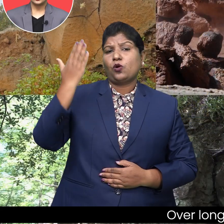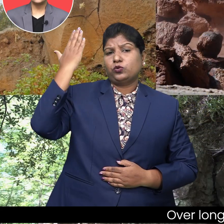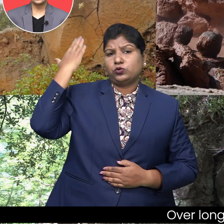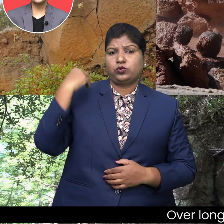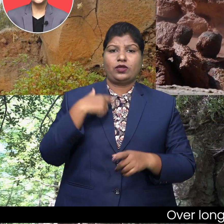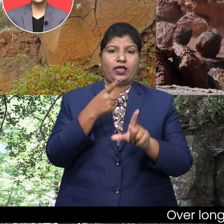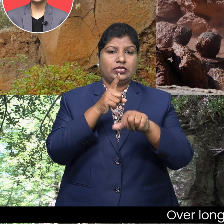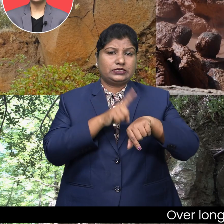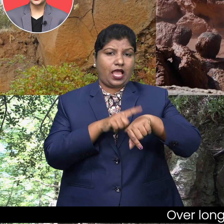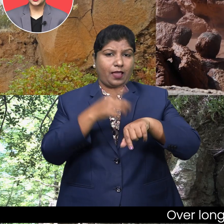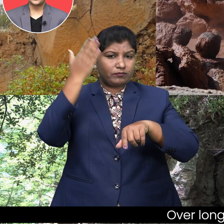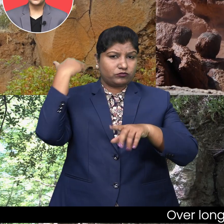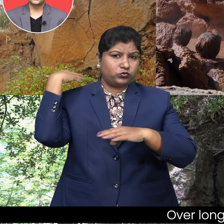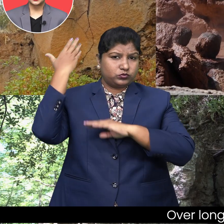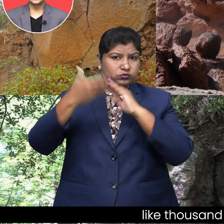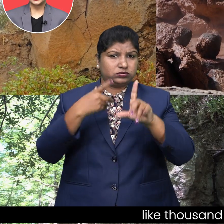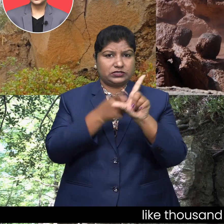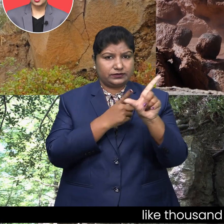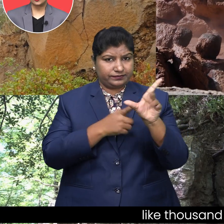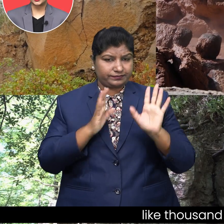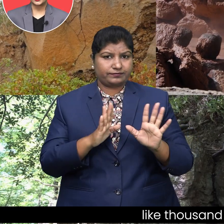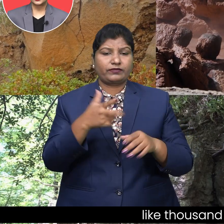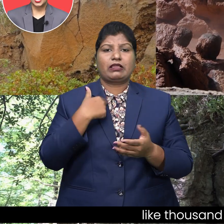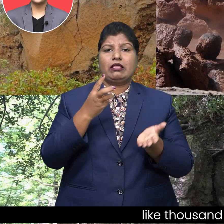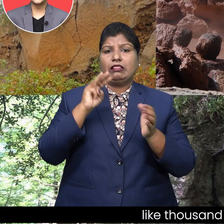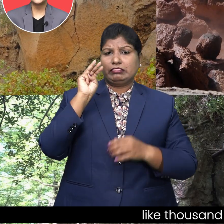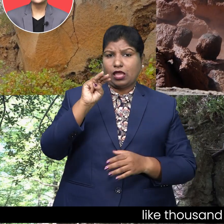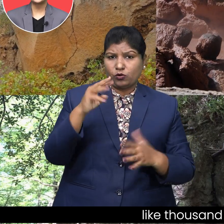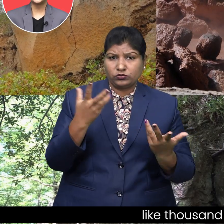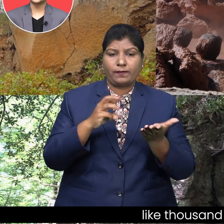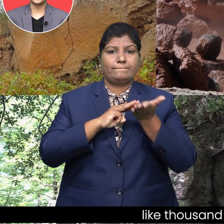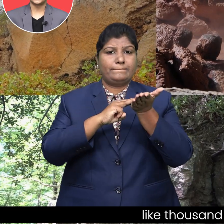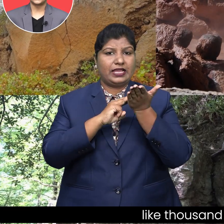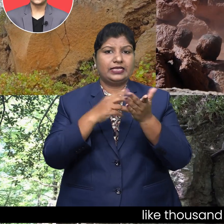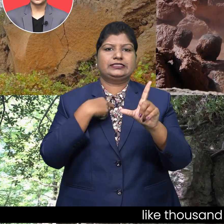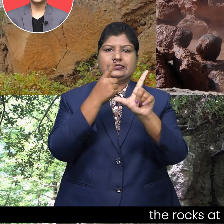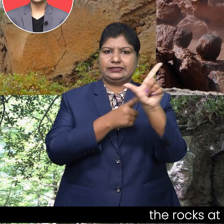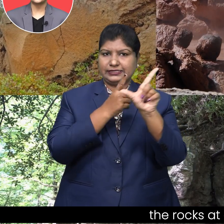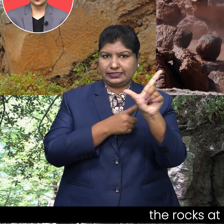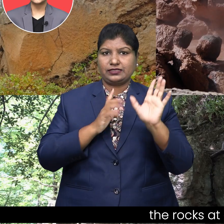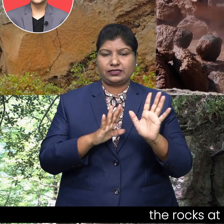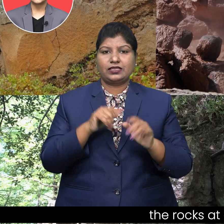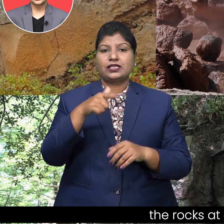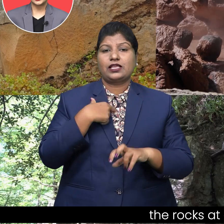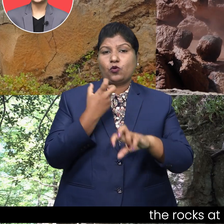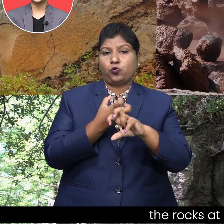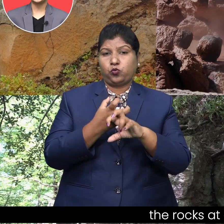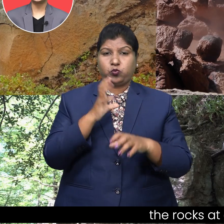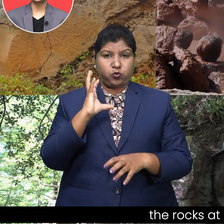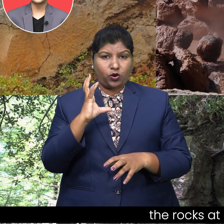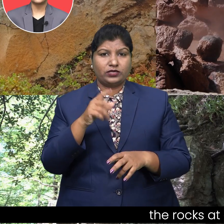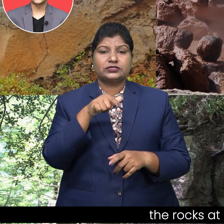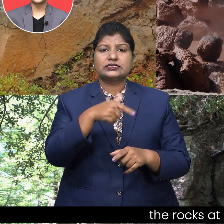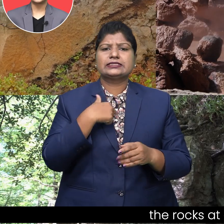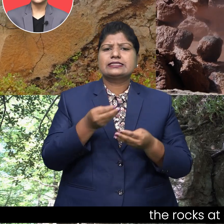Over long periods of time, like thousands and millions of years, the rocks at or near